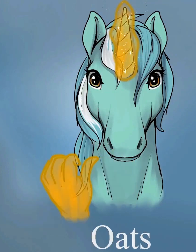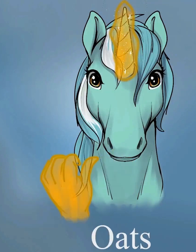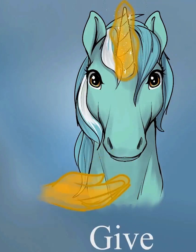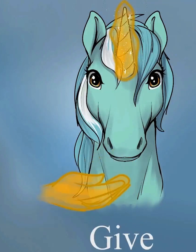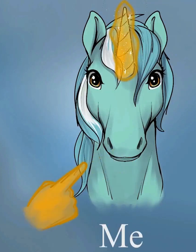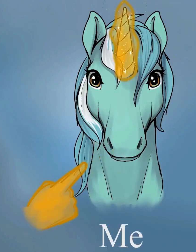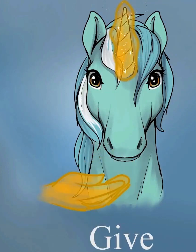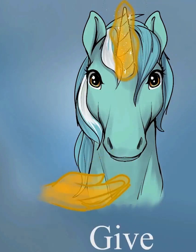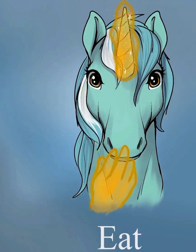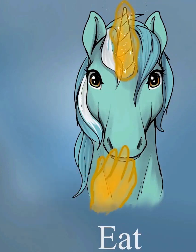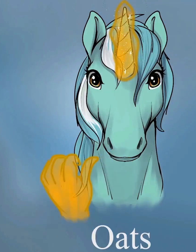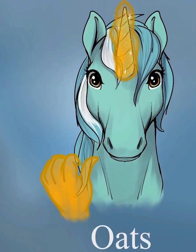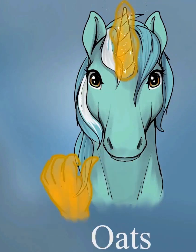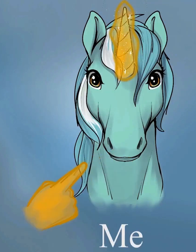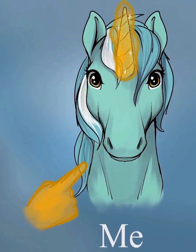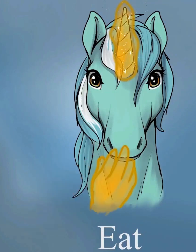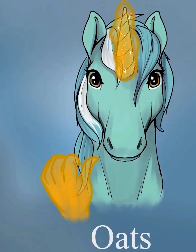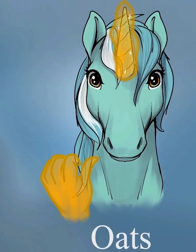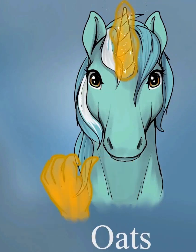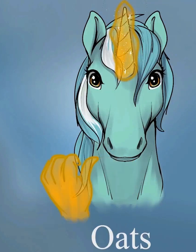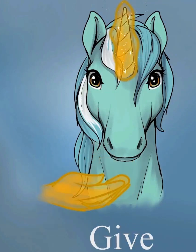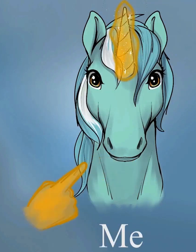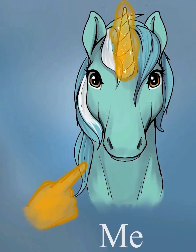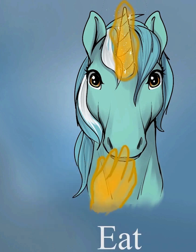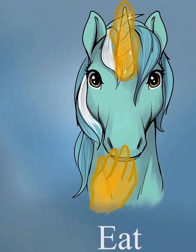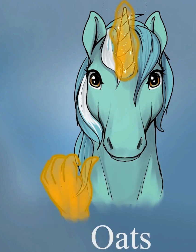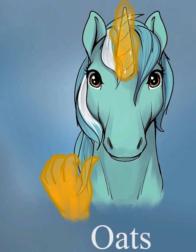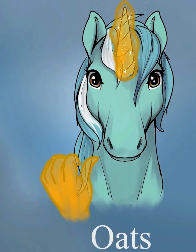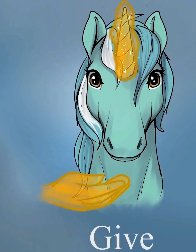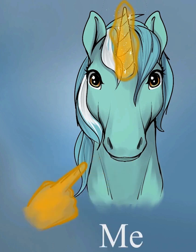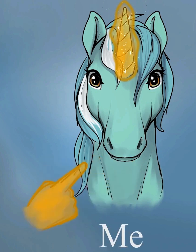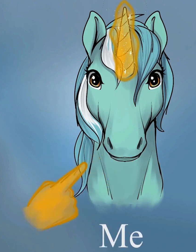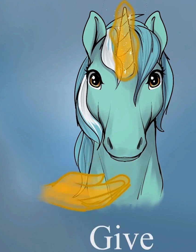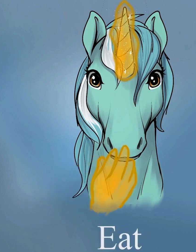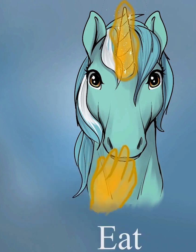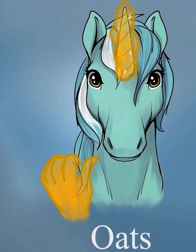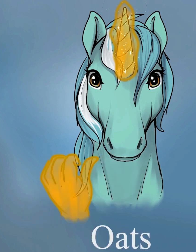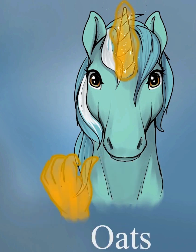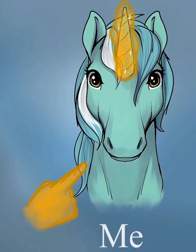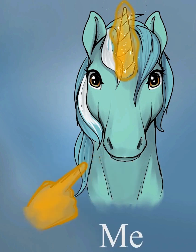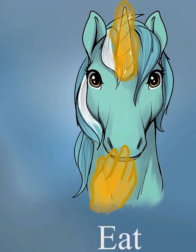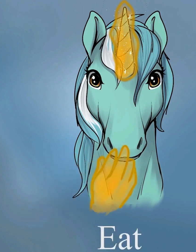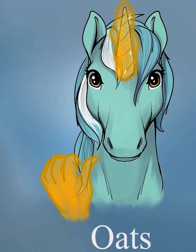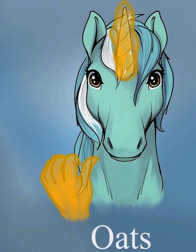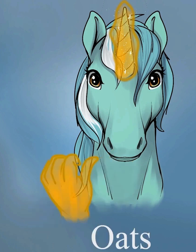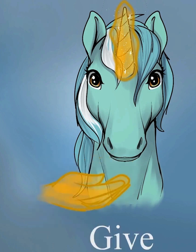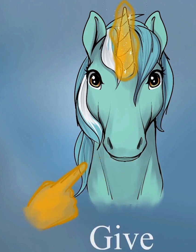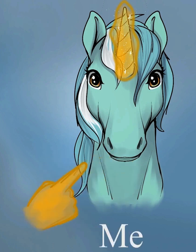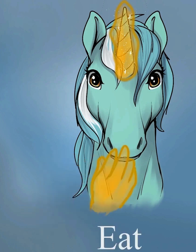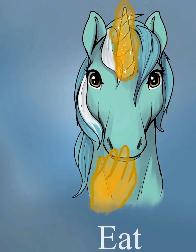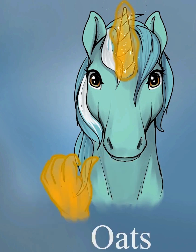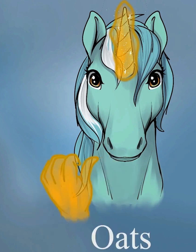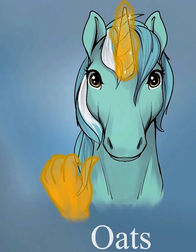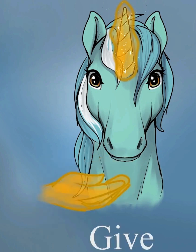oats, give me, give me oats, me oats, give me oats, give me, give me oats, me oats, give me oats, give